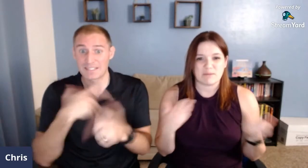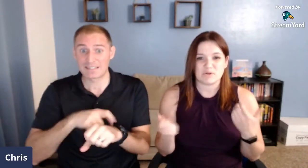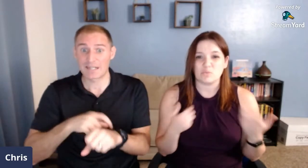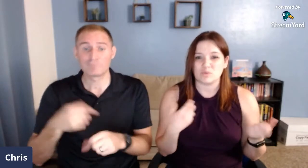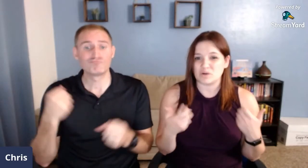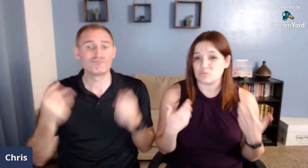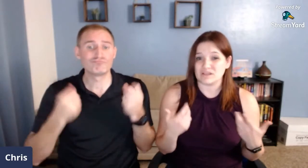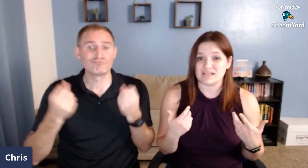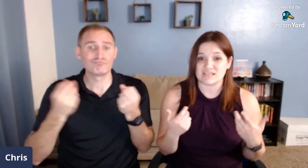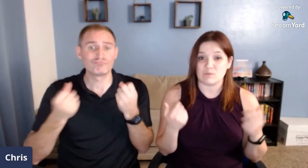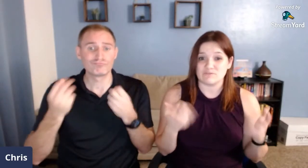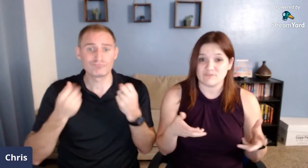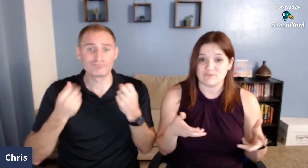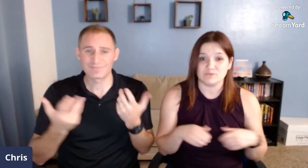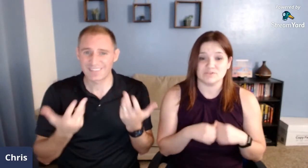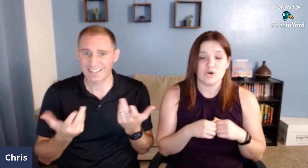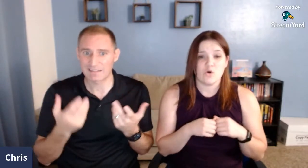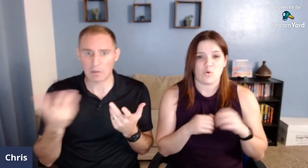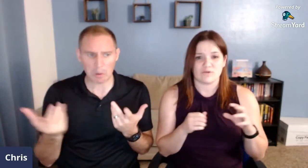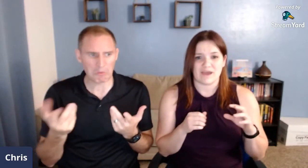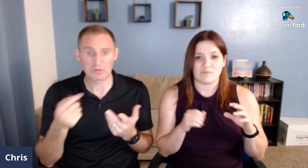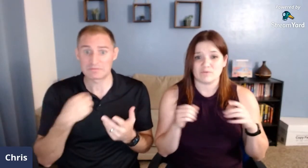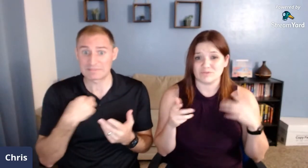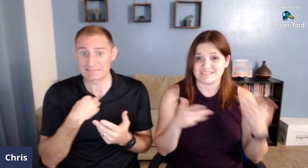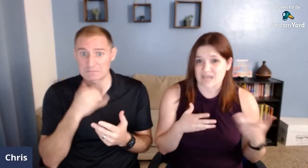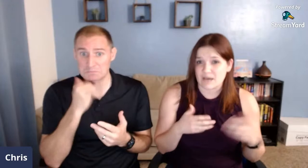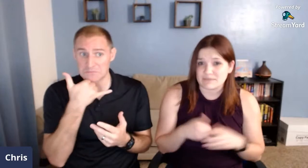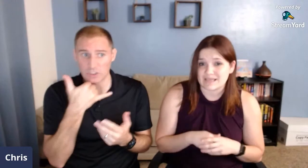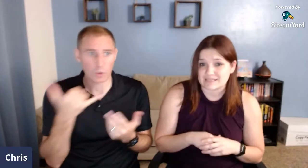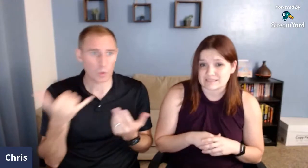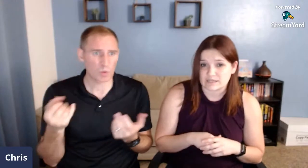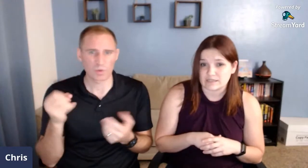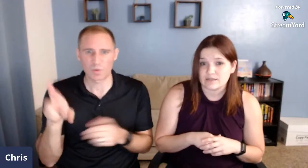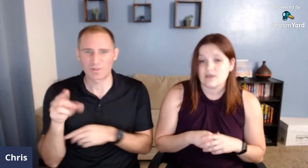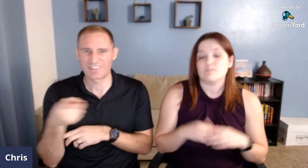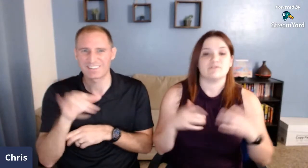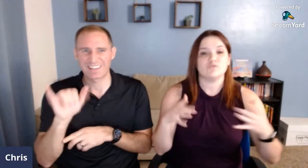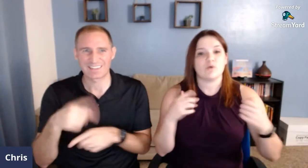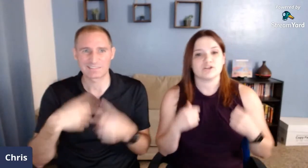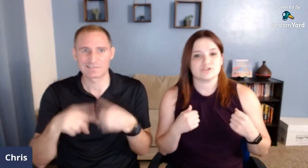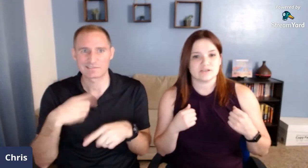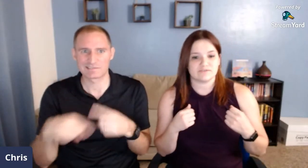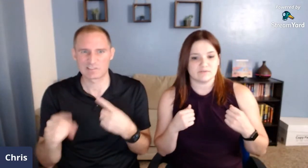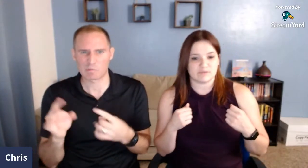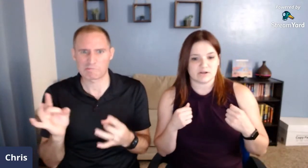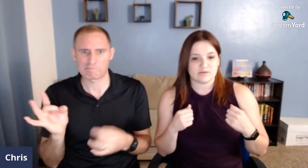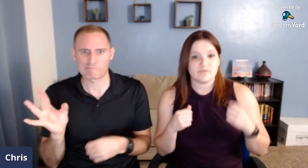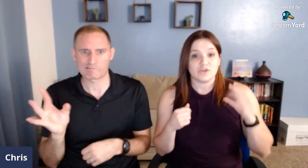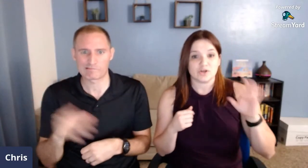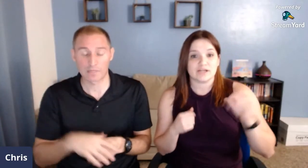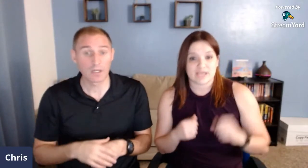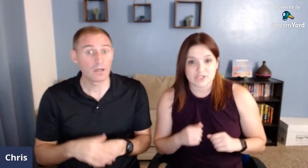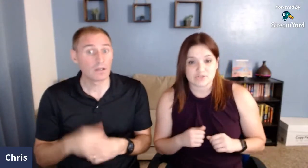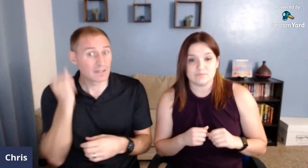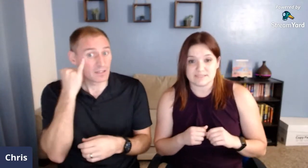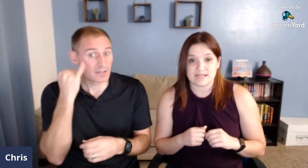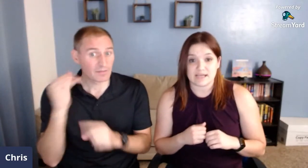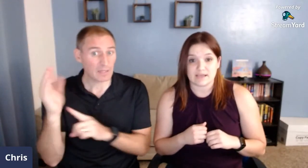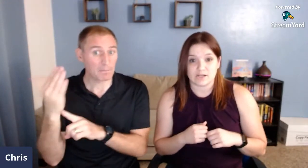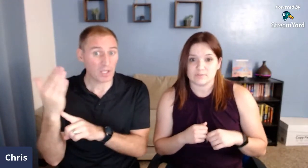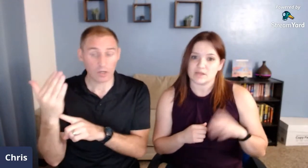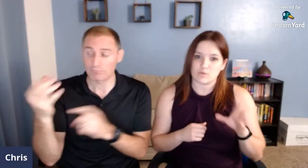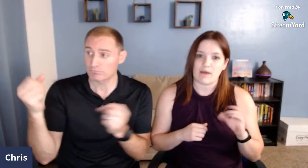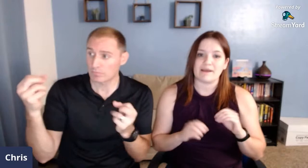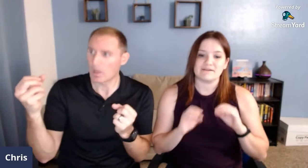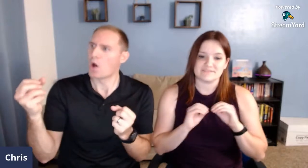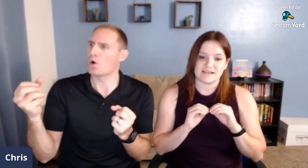this, maybe we don't realize that we fumbled or that we were really sloppy in that sign. But if you watch yourself in the mirror, you're going to catch your own